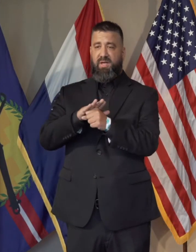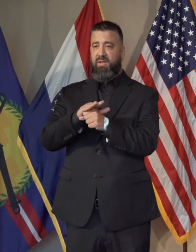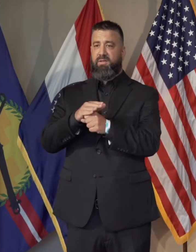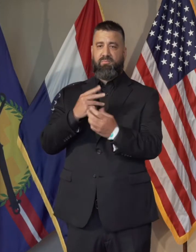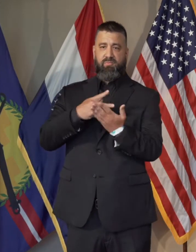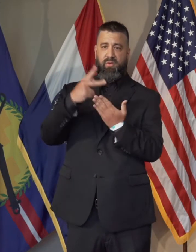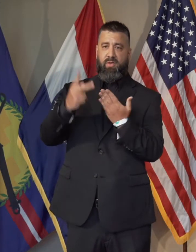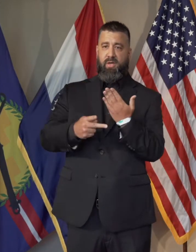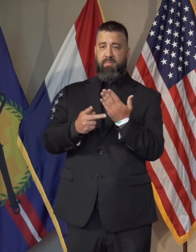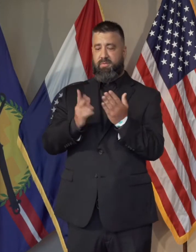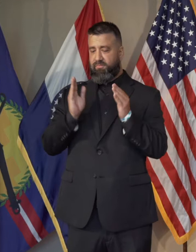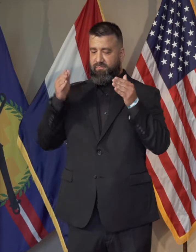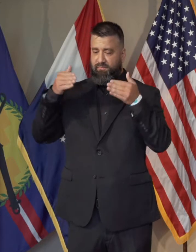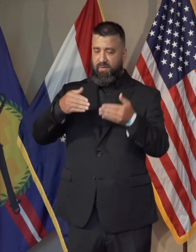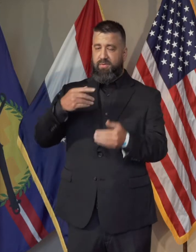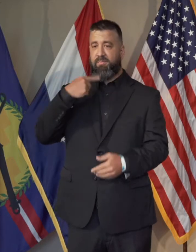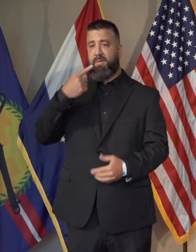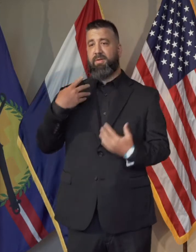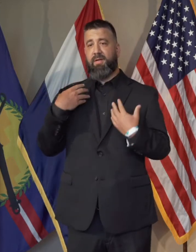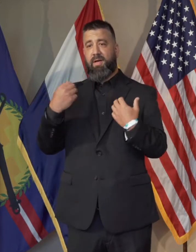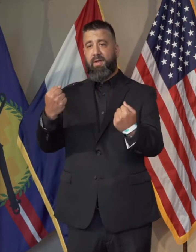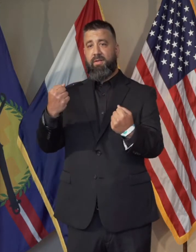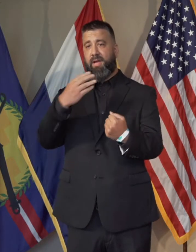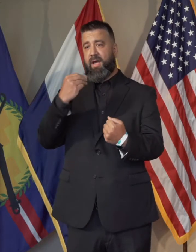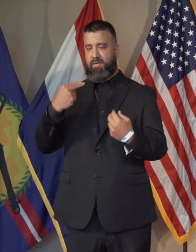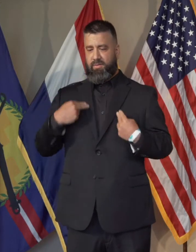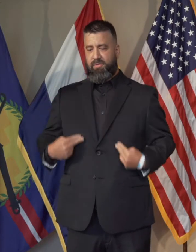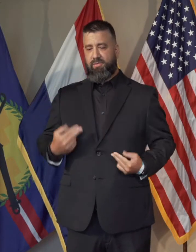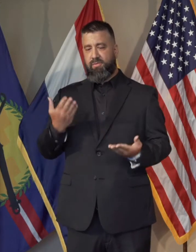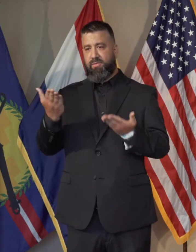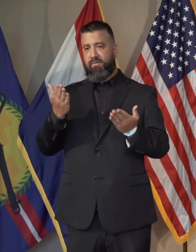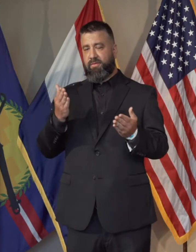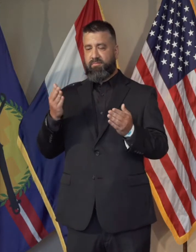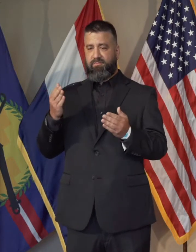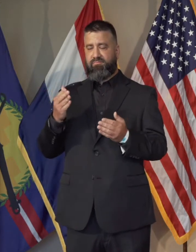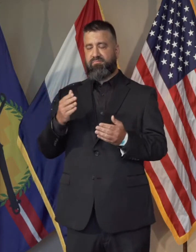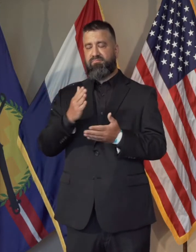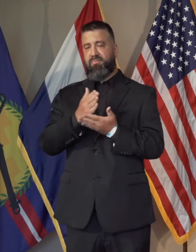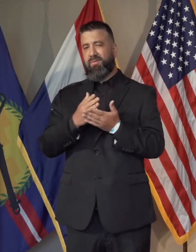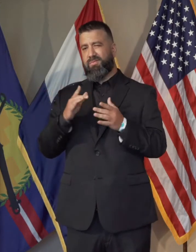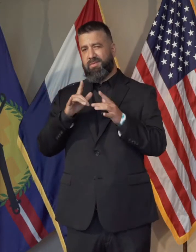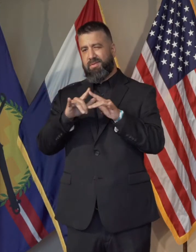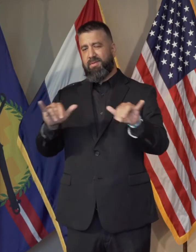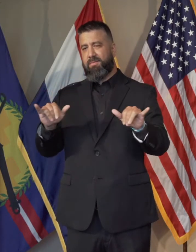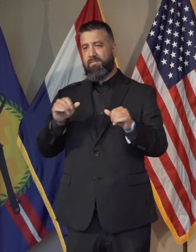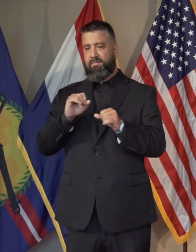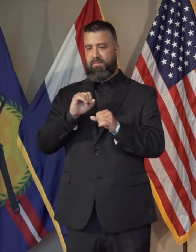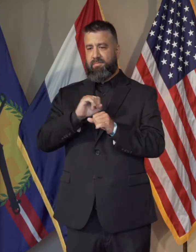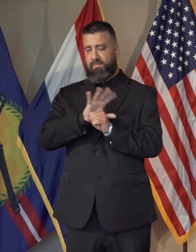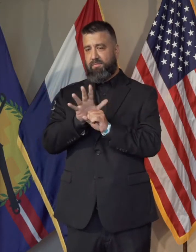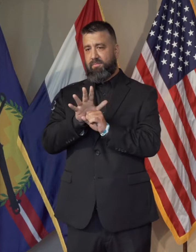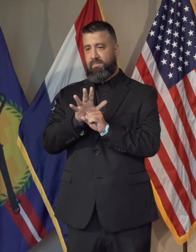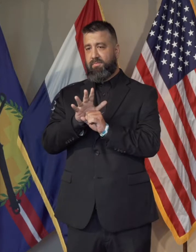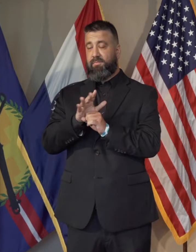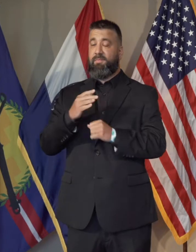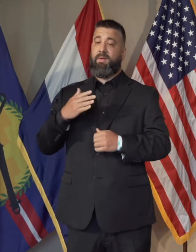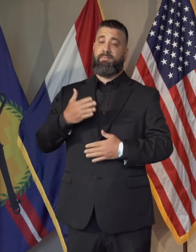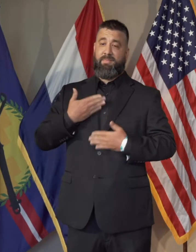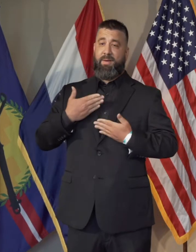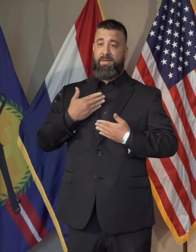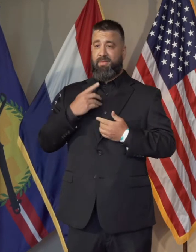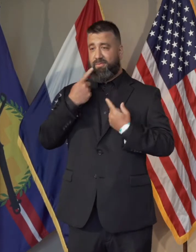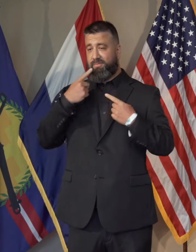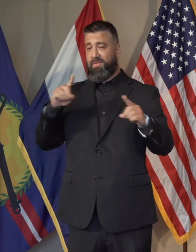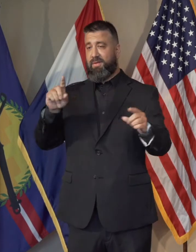health and the humanitarian aspect of COVID in our community. First, I'm pleased to announce that Affinia Healthcare has